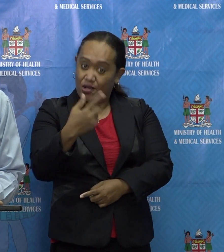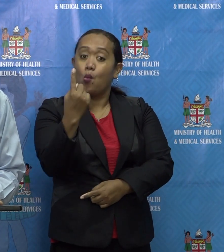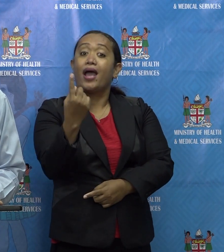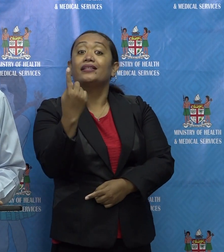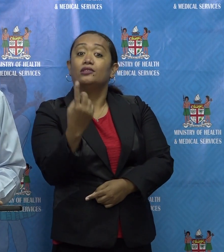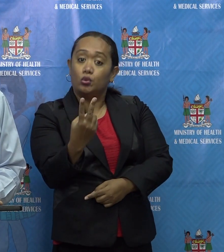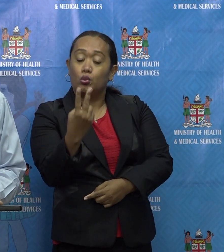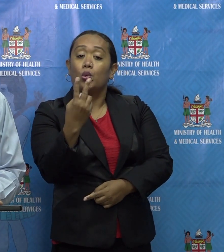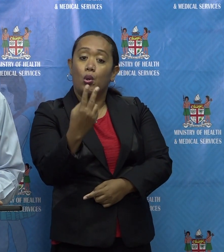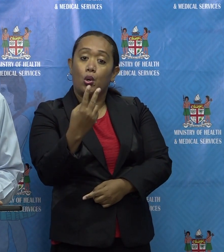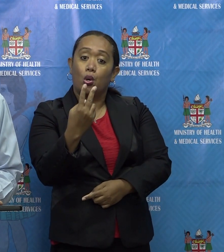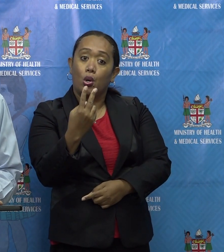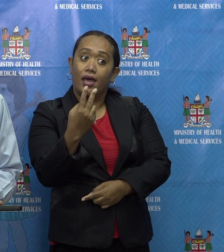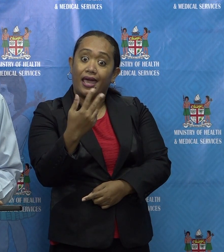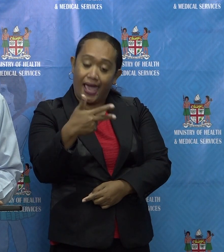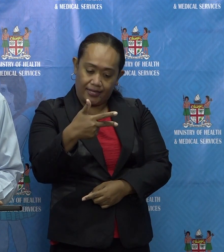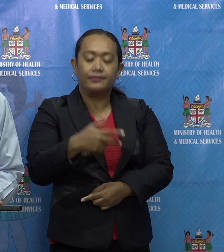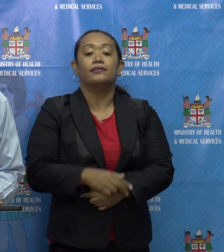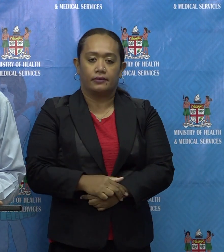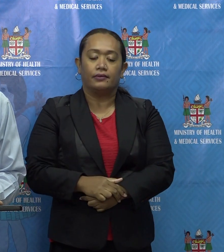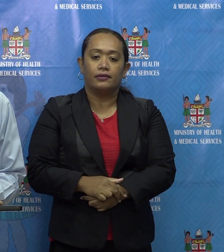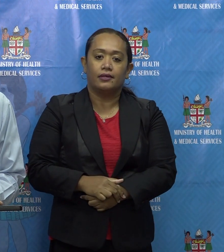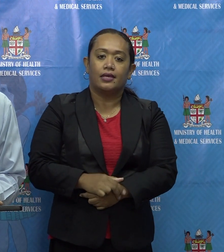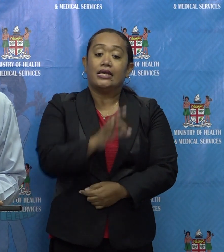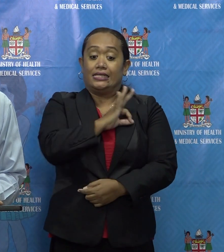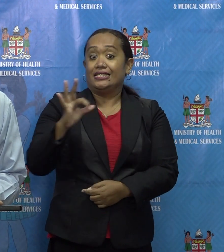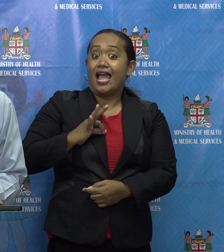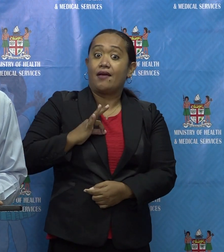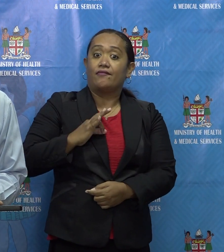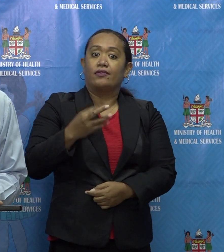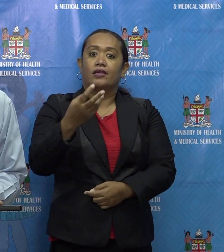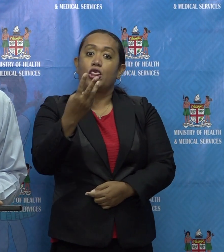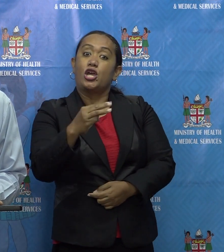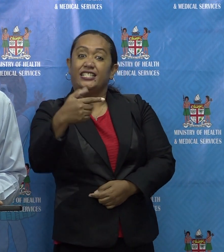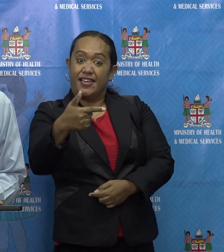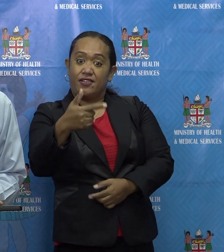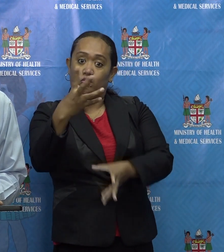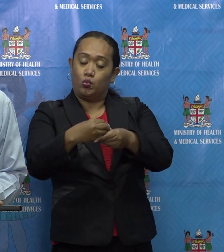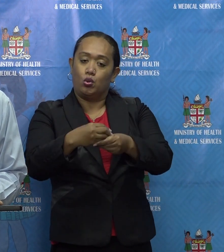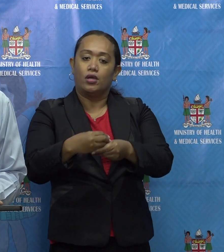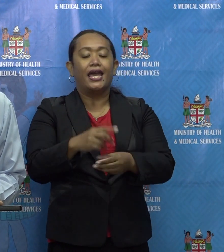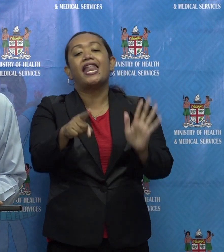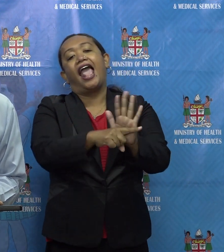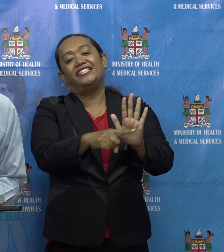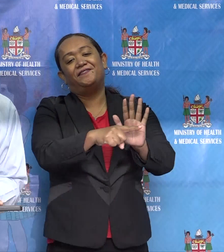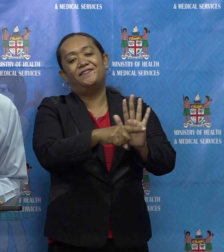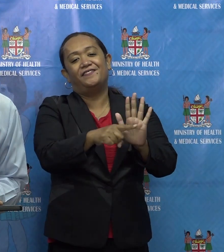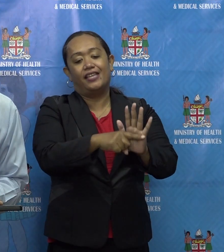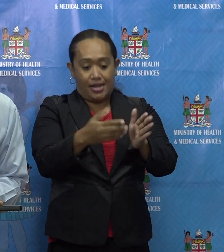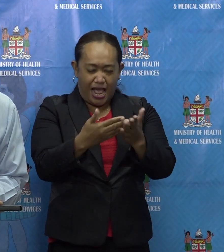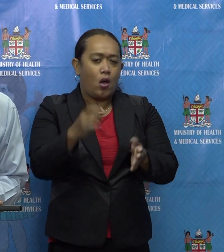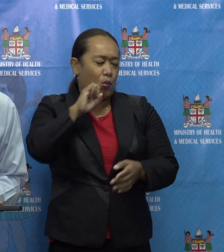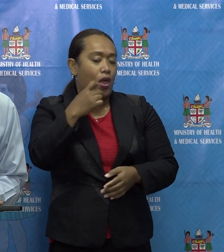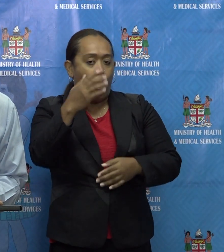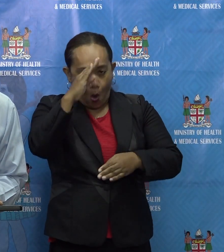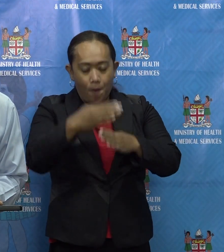All 37 of the staff of the center have tested negative. Following decontamination, we expect to reopen the facility